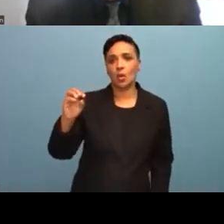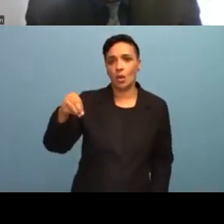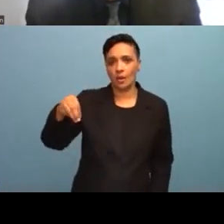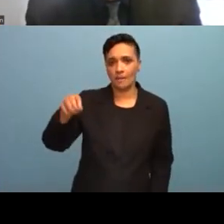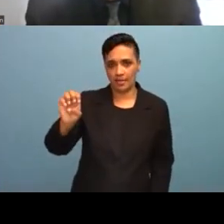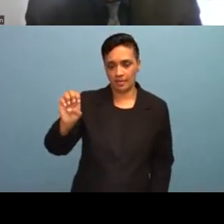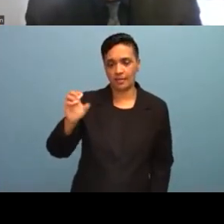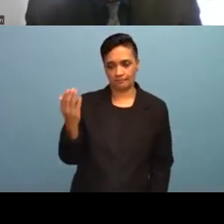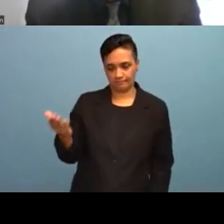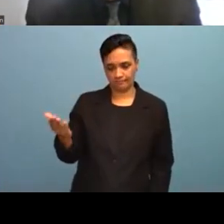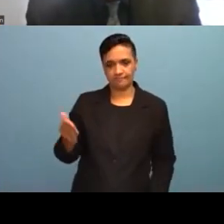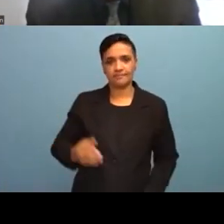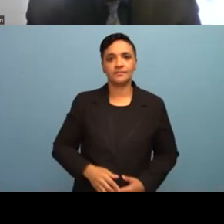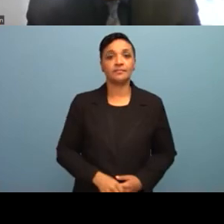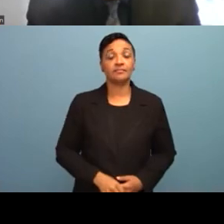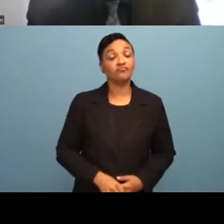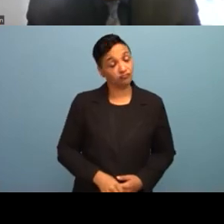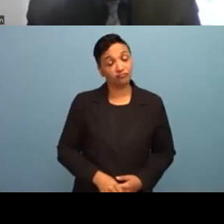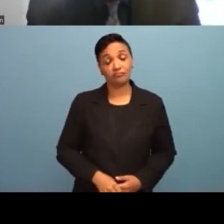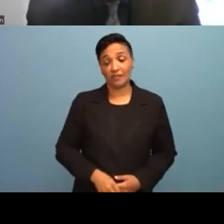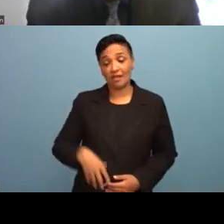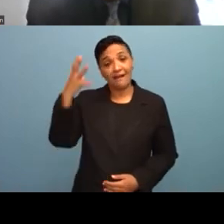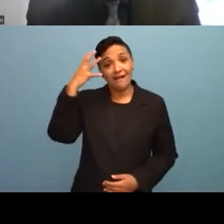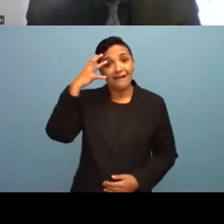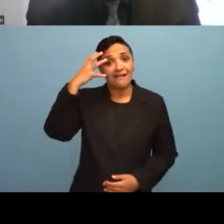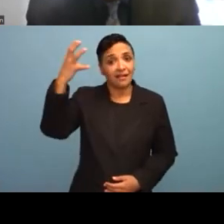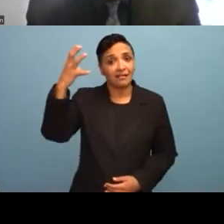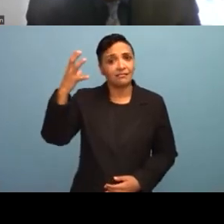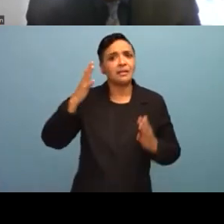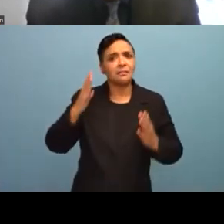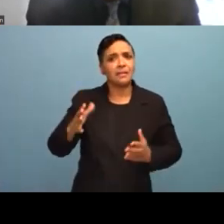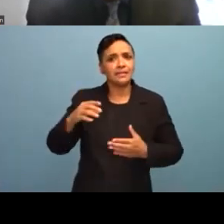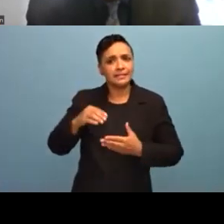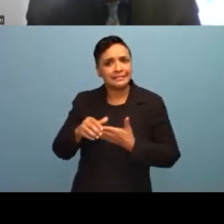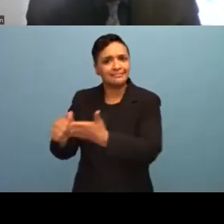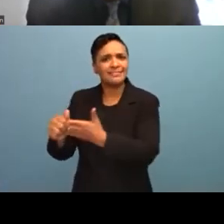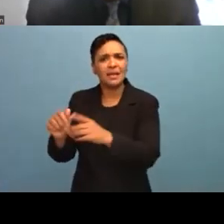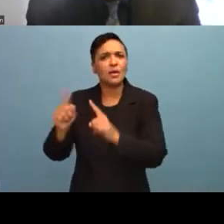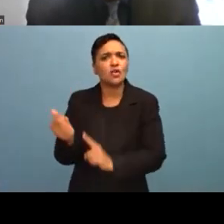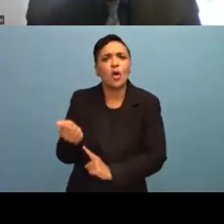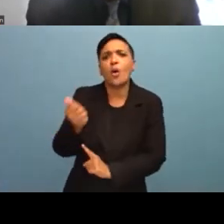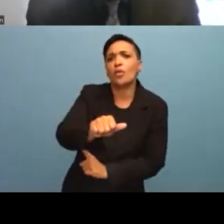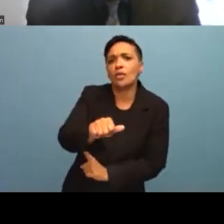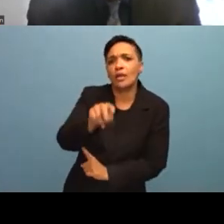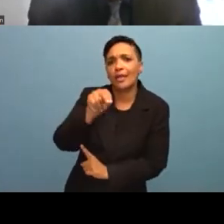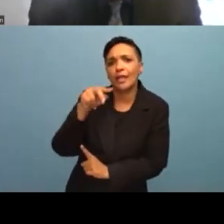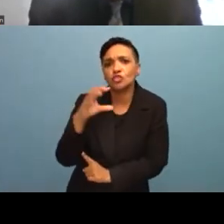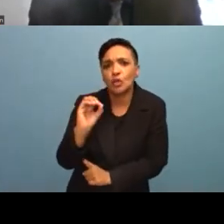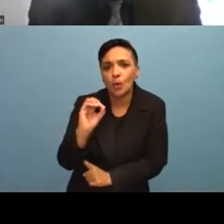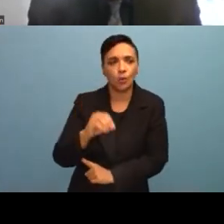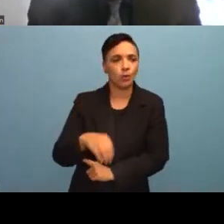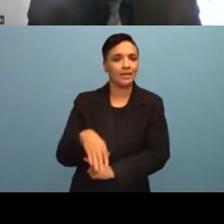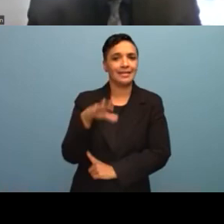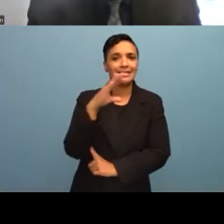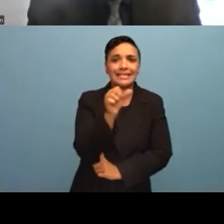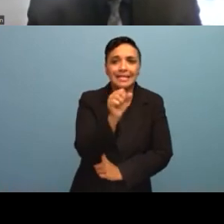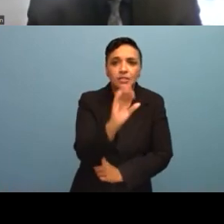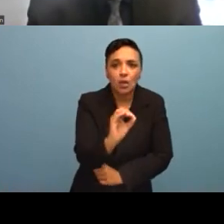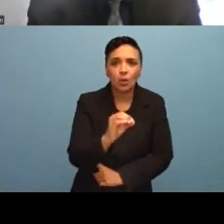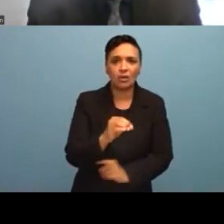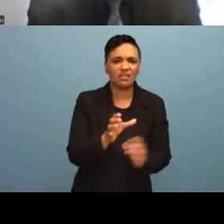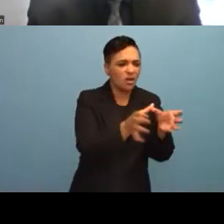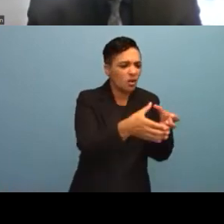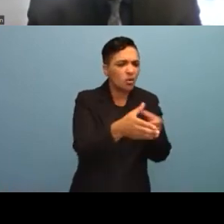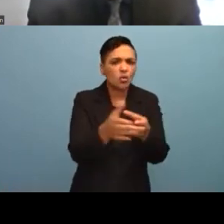the levers that governments can pull, but what about non-state actors? What about non-governmental stakeholders? What can